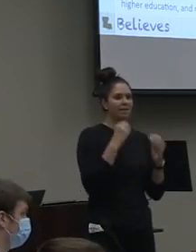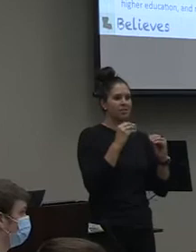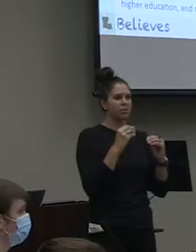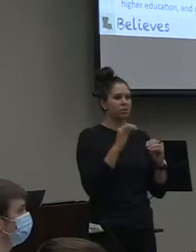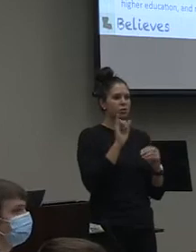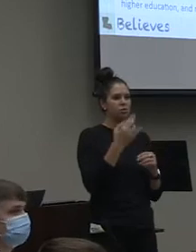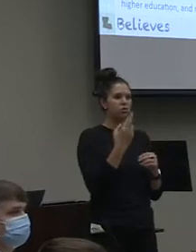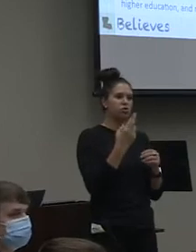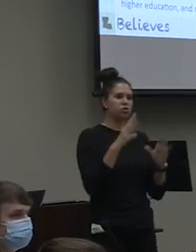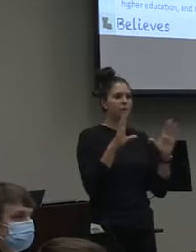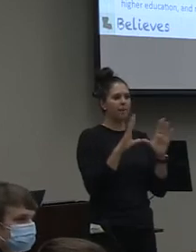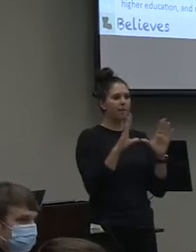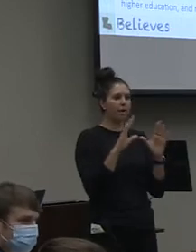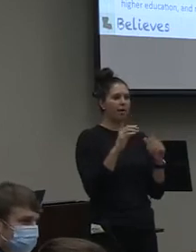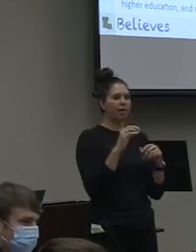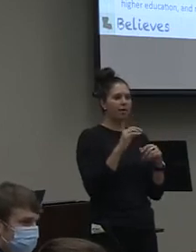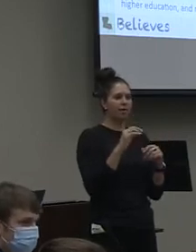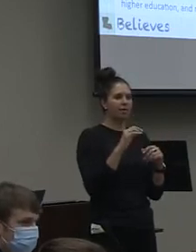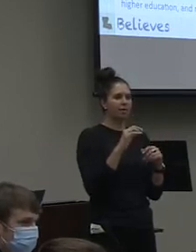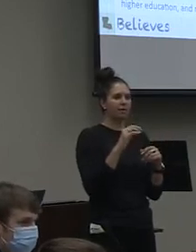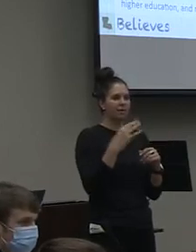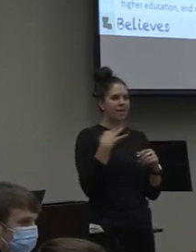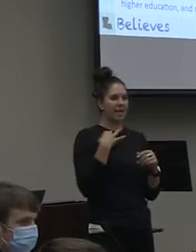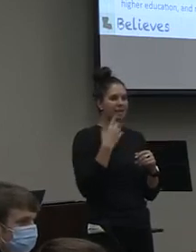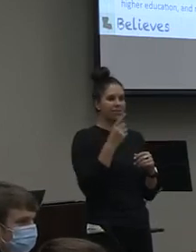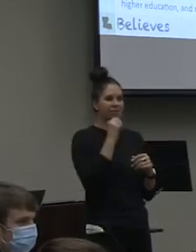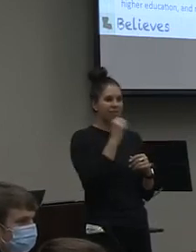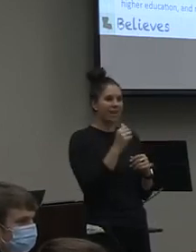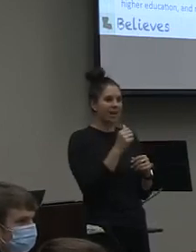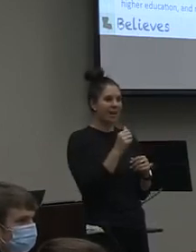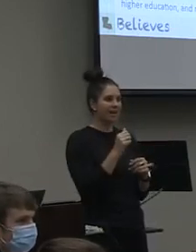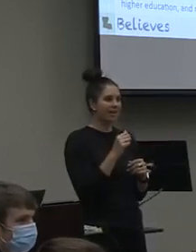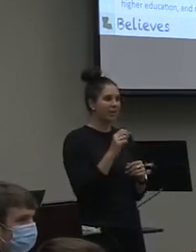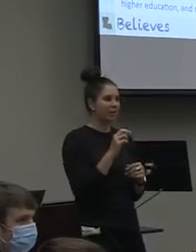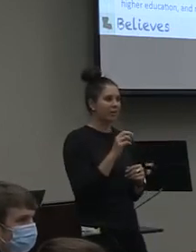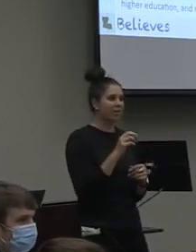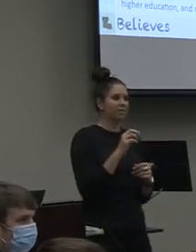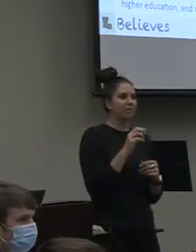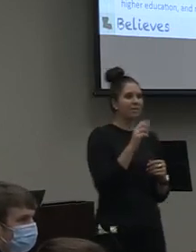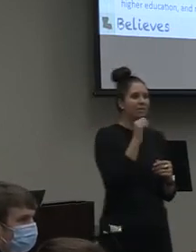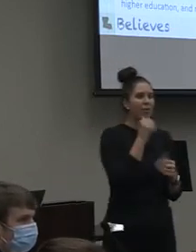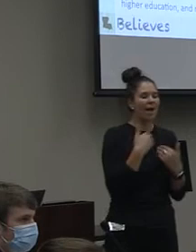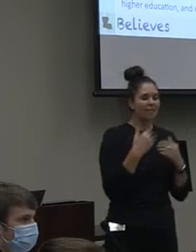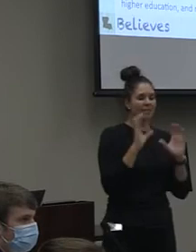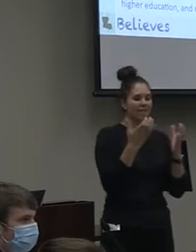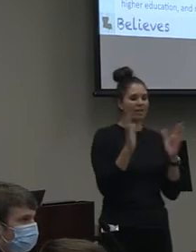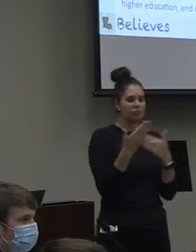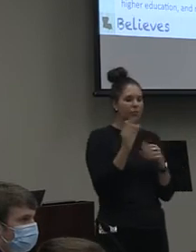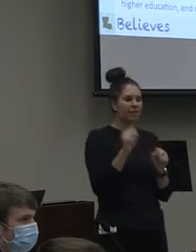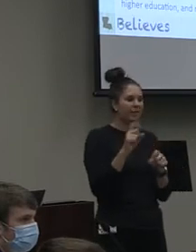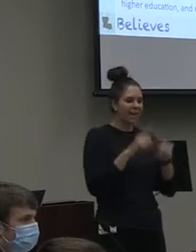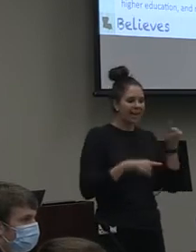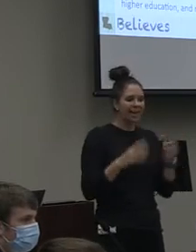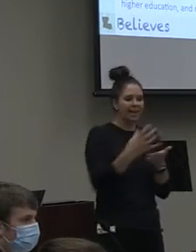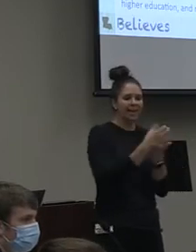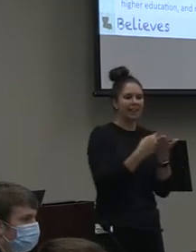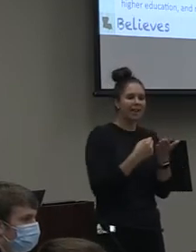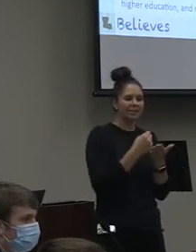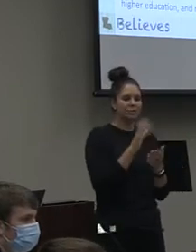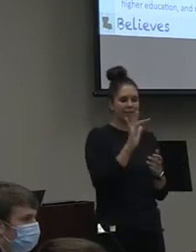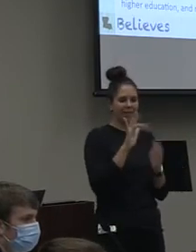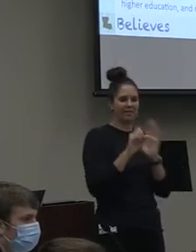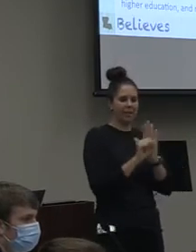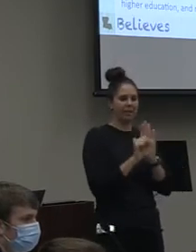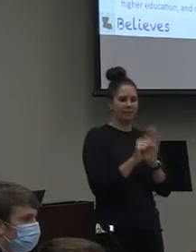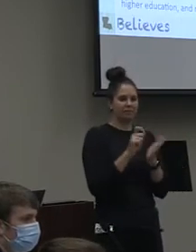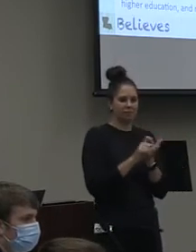and candidates don't have an opportunity to, they're not residents yet, so they don't have classrooms, but they can't collect 25 samples of writing. And so